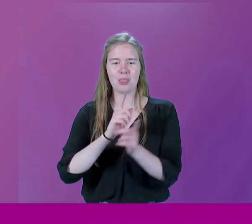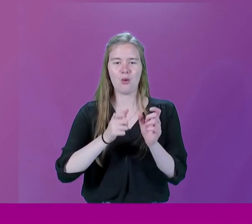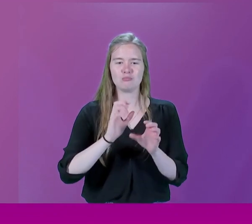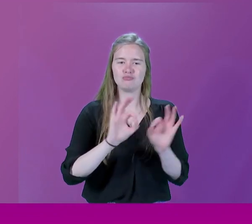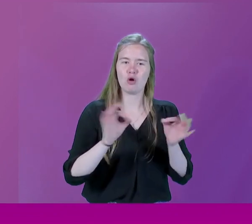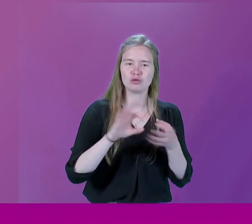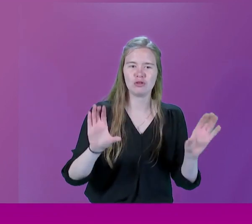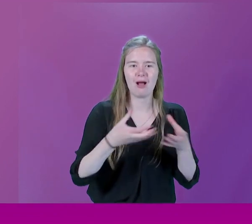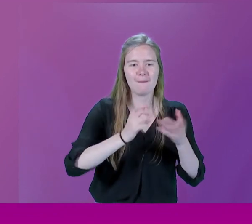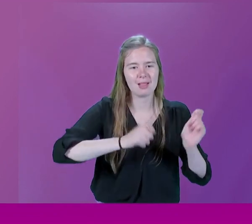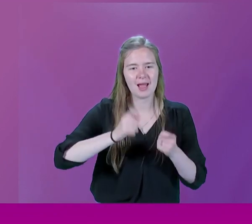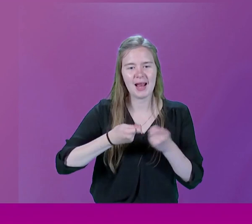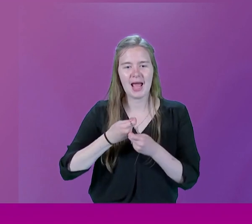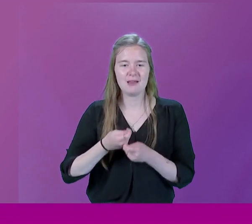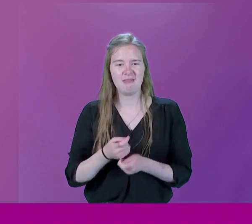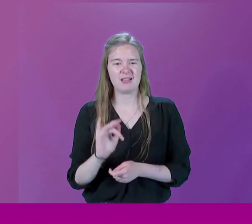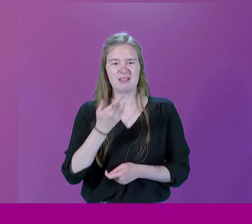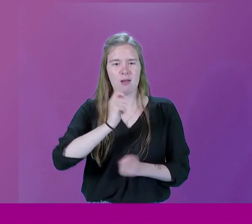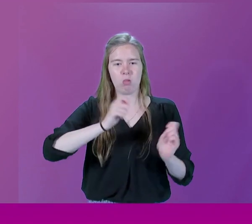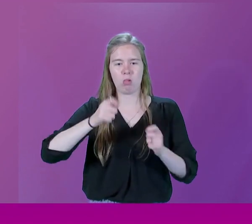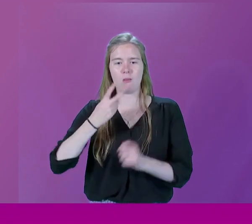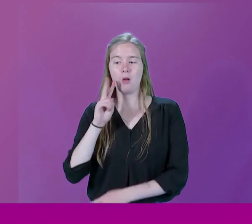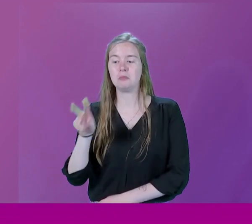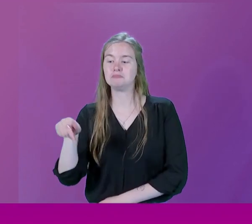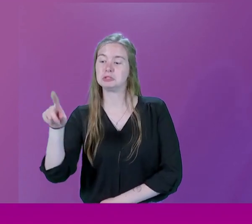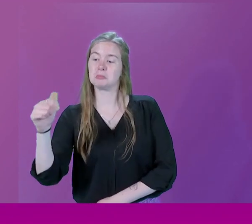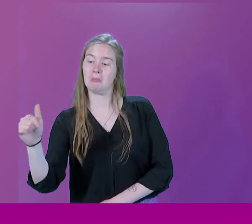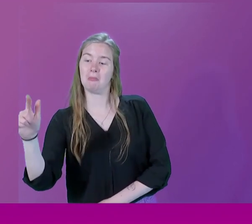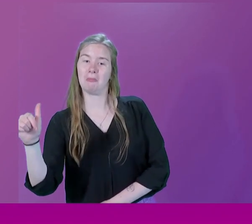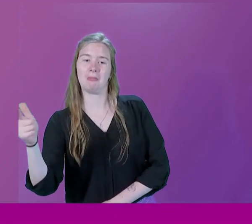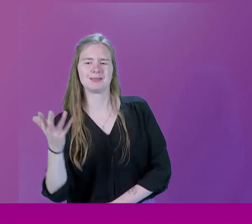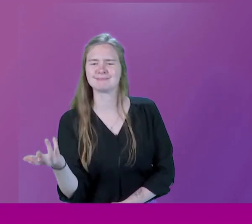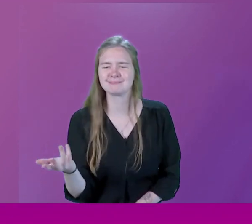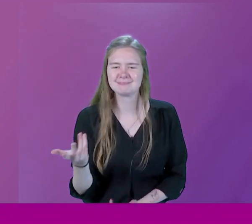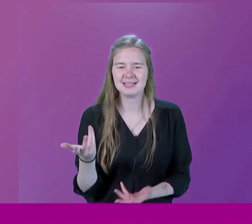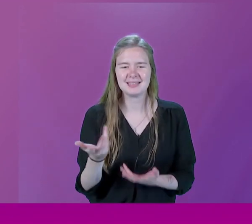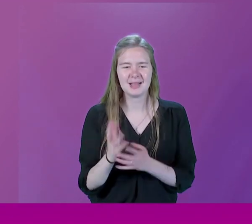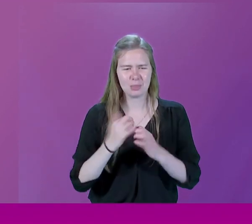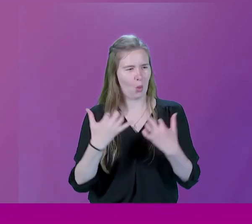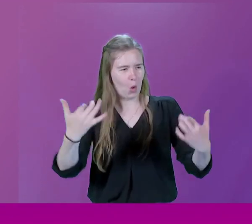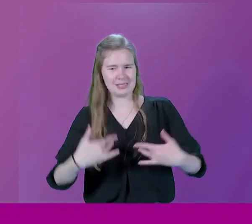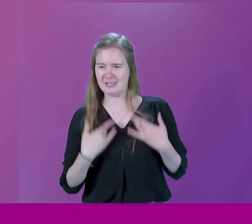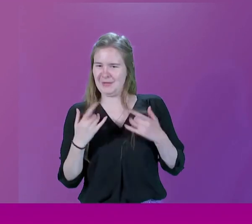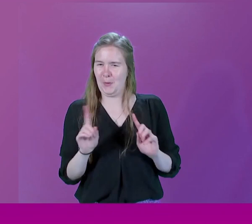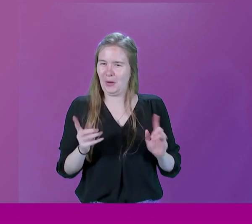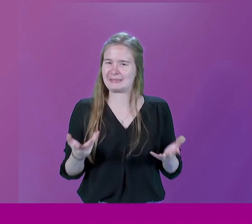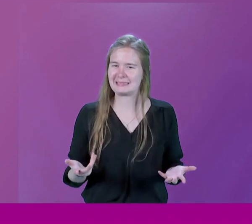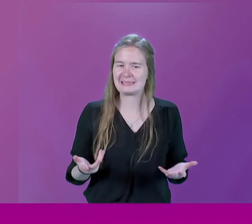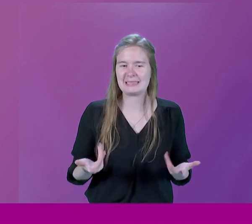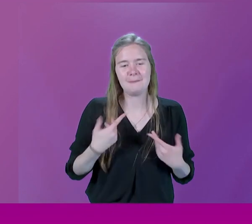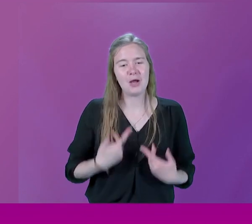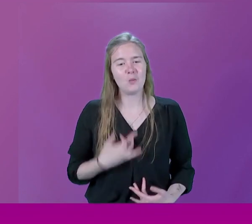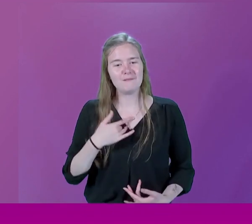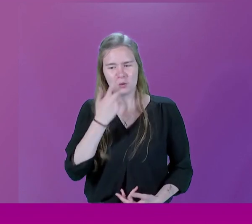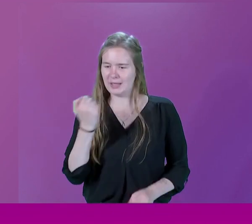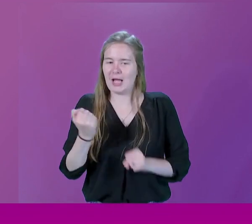was playing and I had maybe 10 bars or something and I just thought, oh, just check, you know, how on earth would the audience feel? But yet we